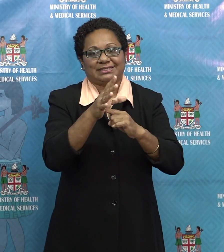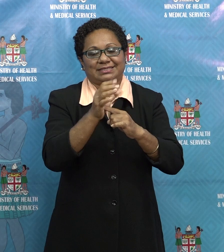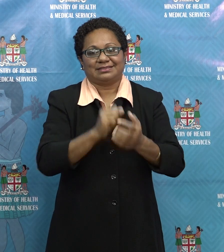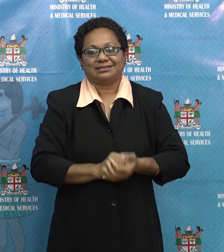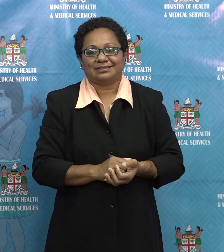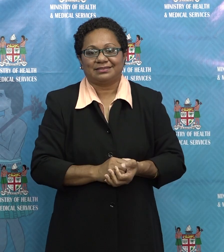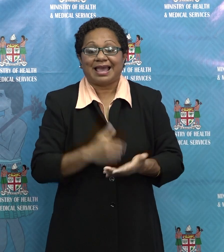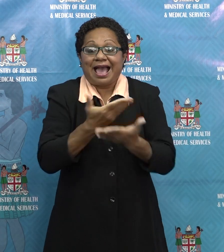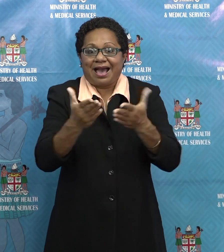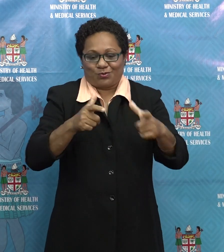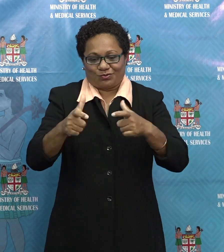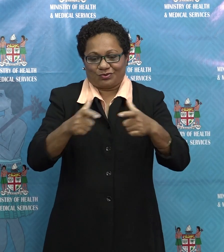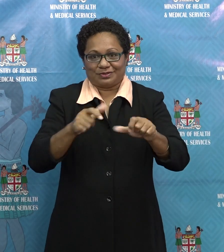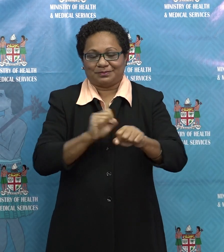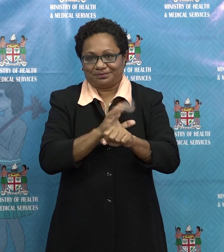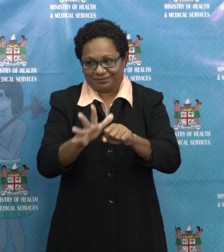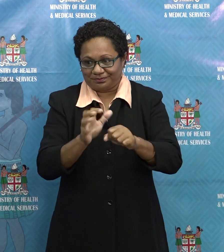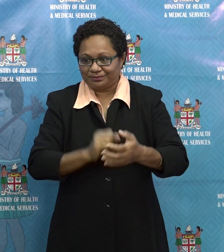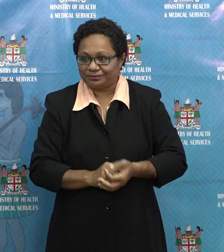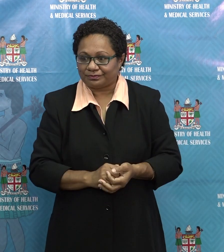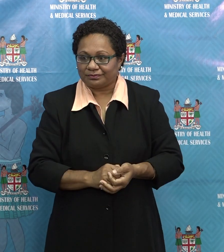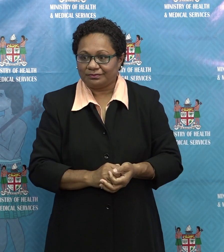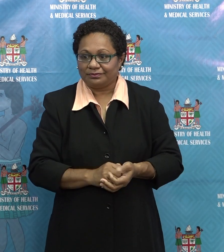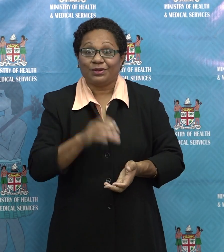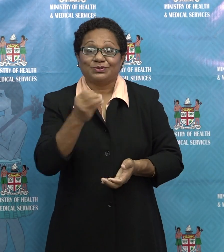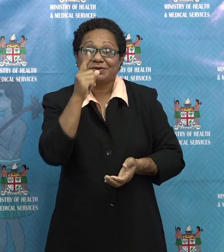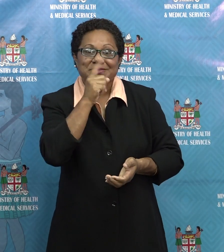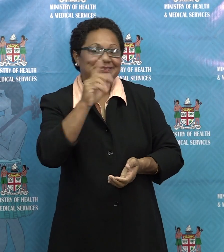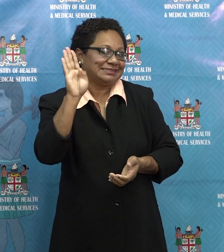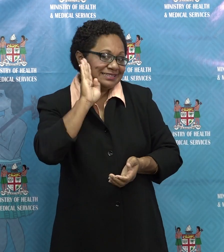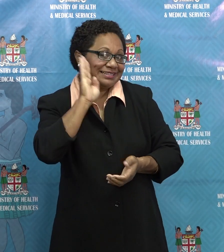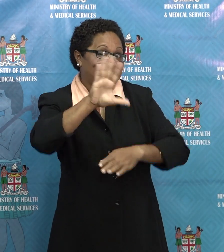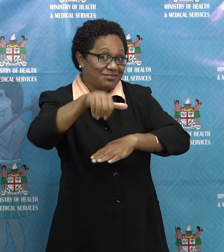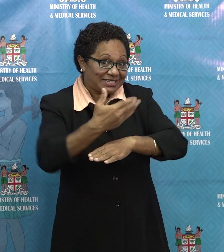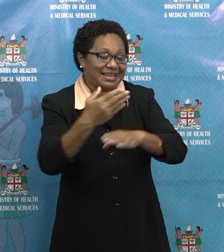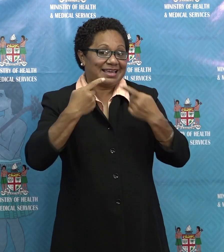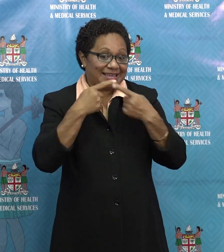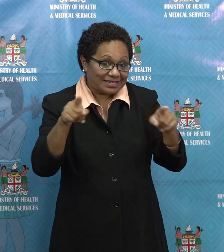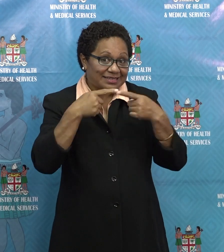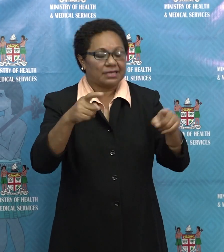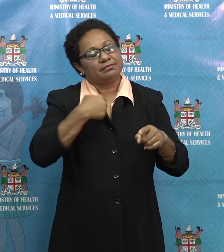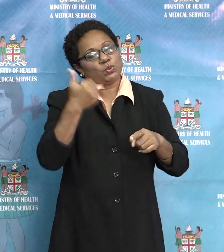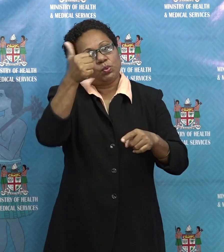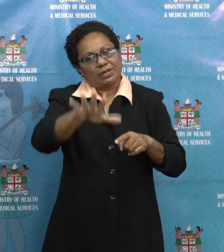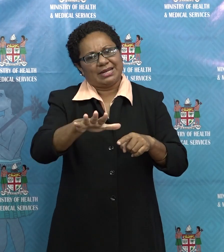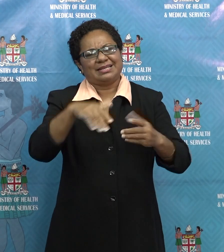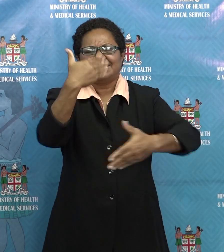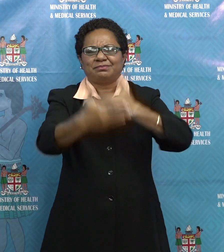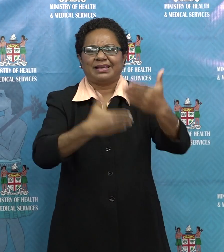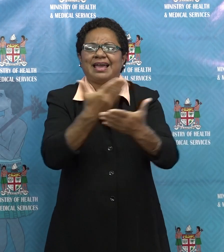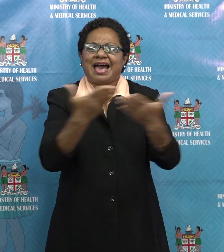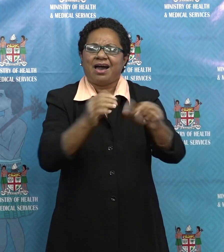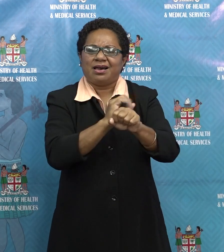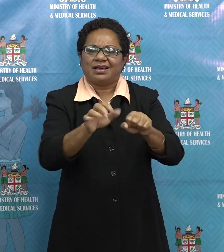For the benefit of hundreds and thousands of Fijians who hear these announcements, I have explained how the virus travels and what